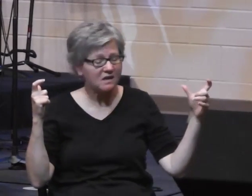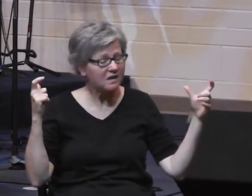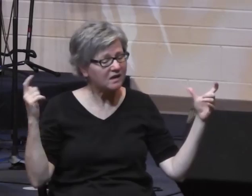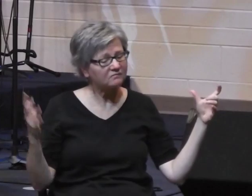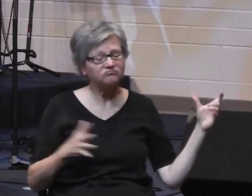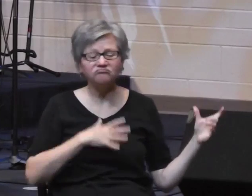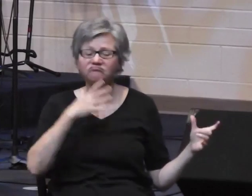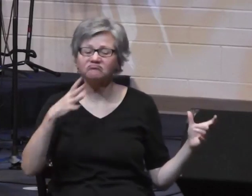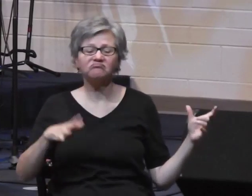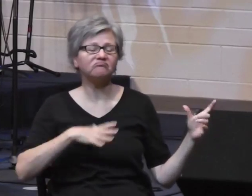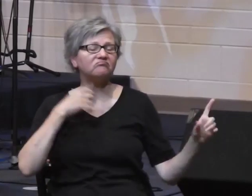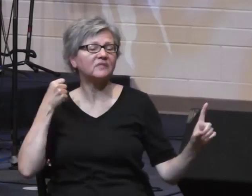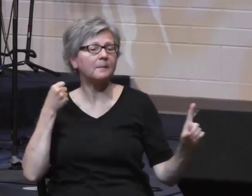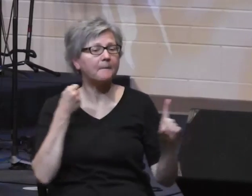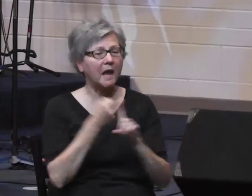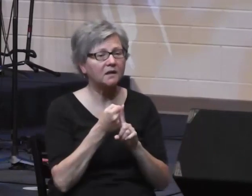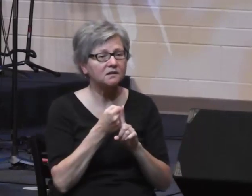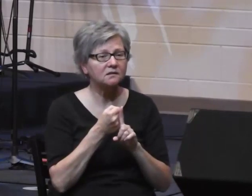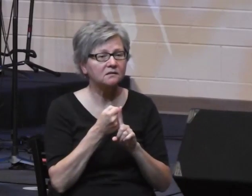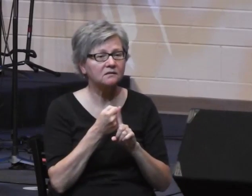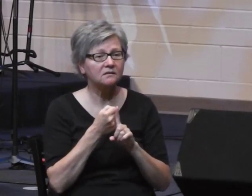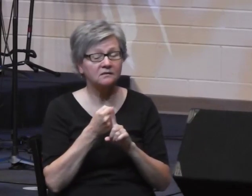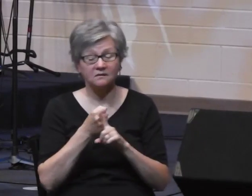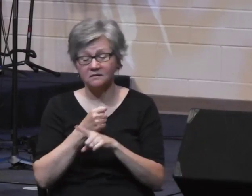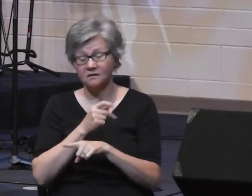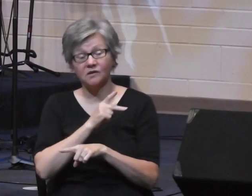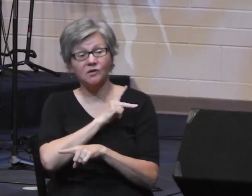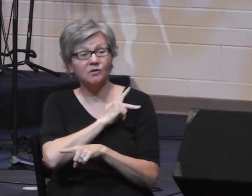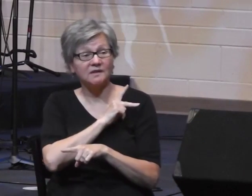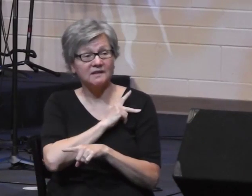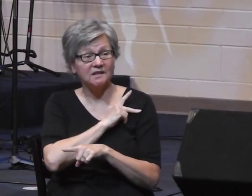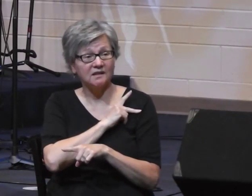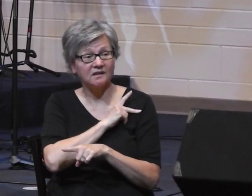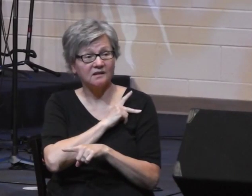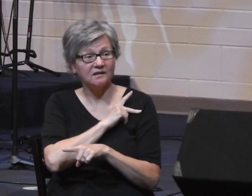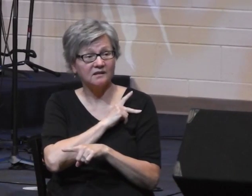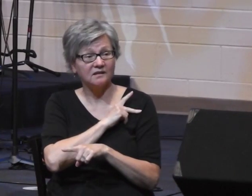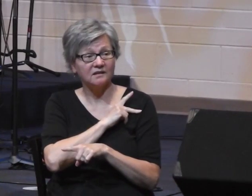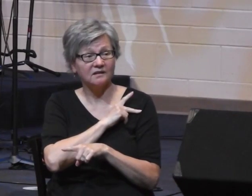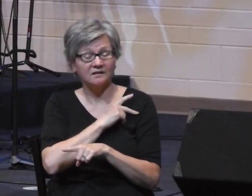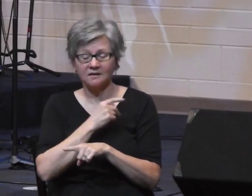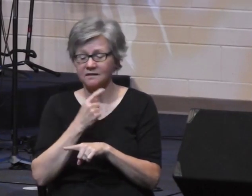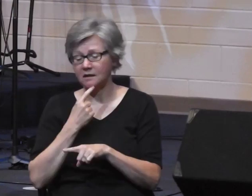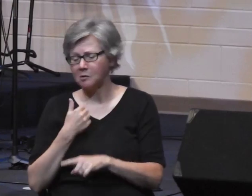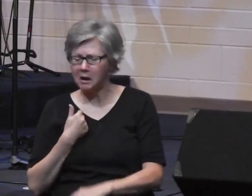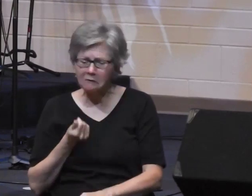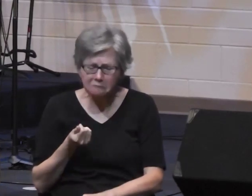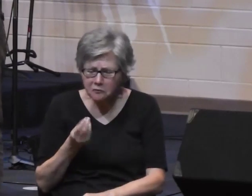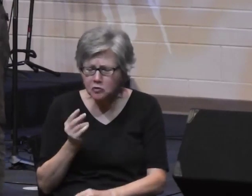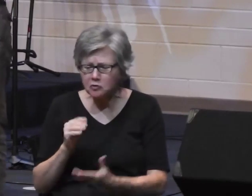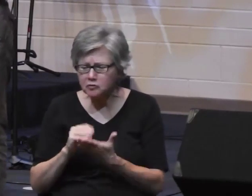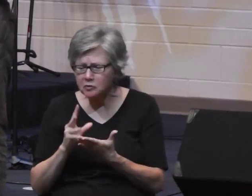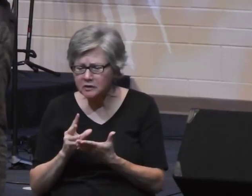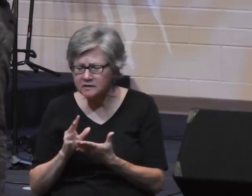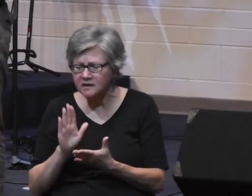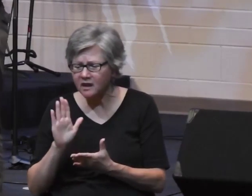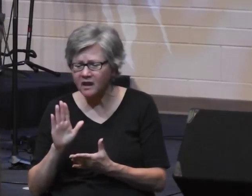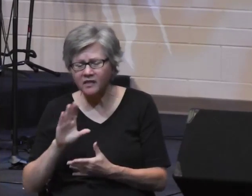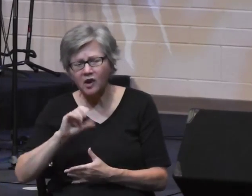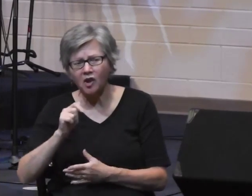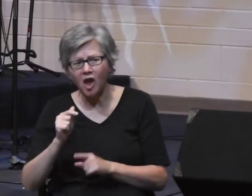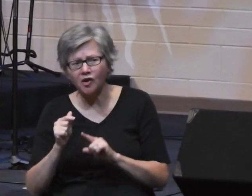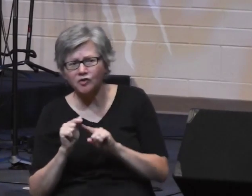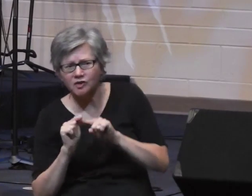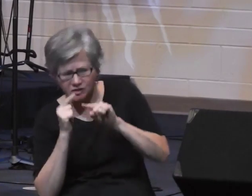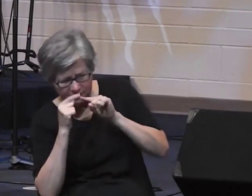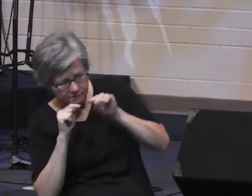huge, splashy, flashy impact. And what Christy did was she said, I've got a couple students whose lockers are right